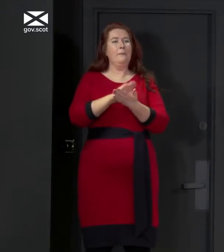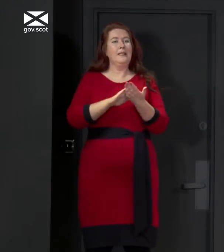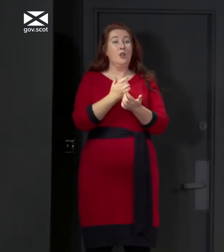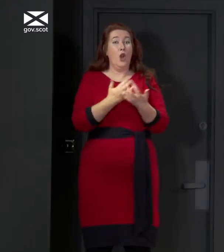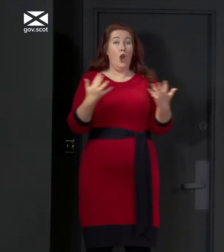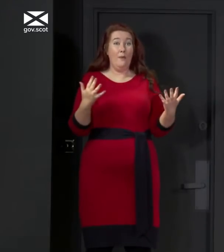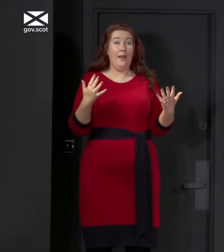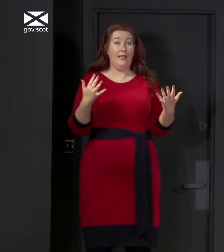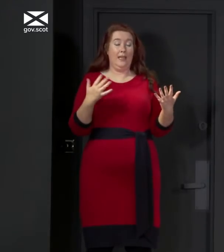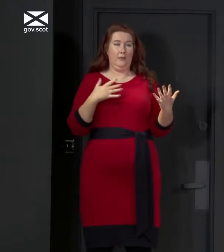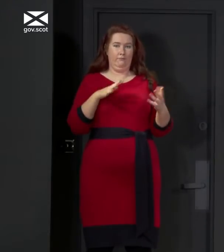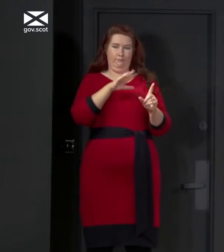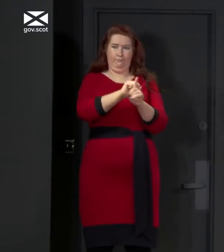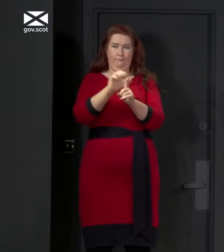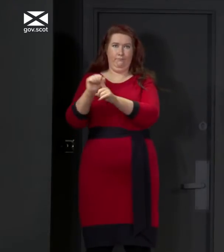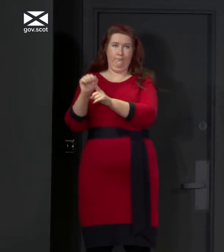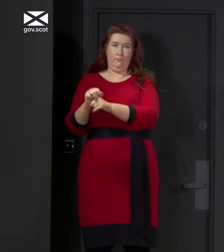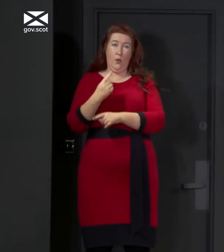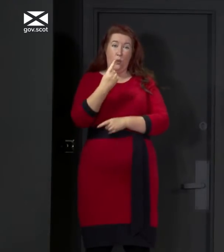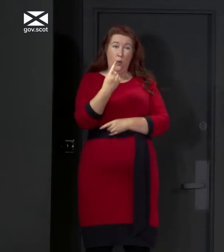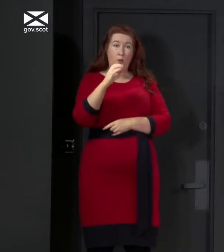in Scotland is